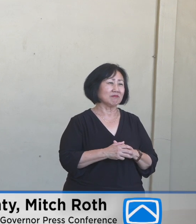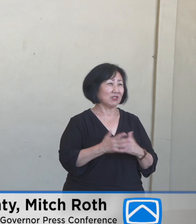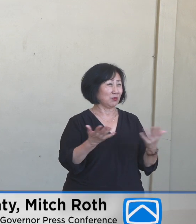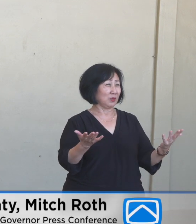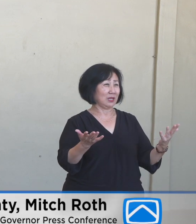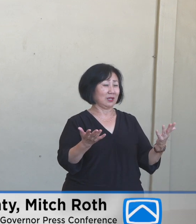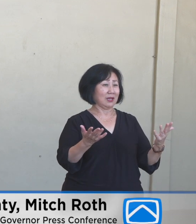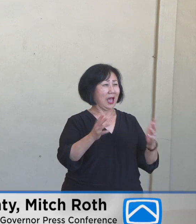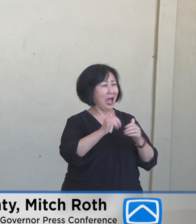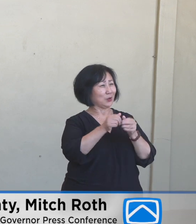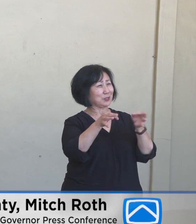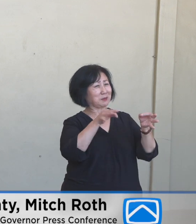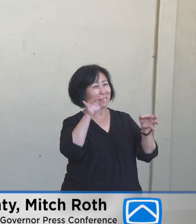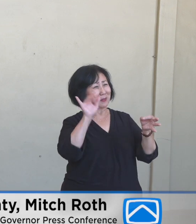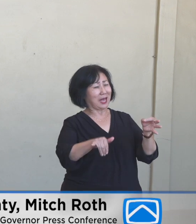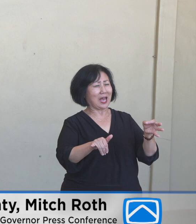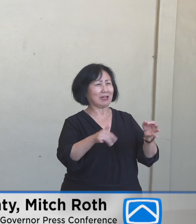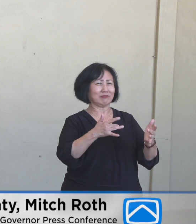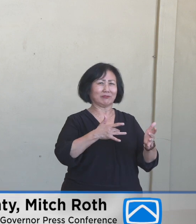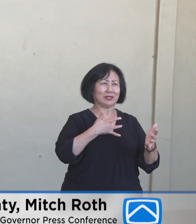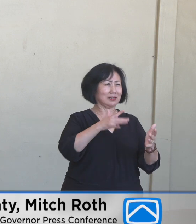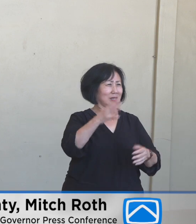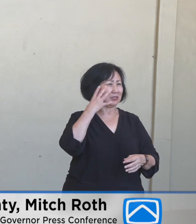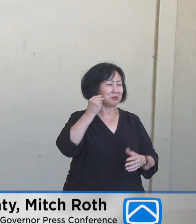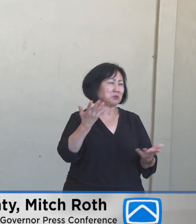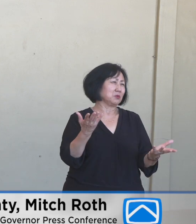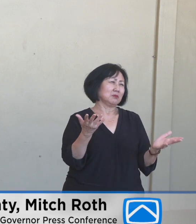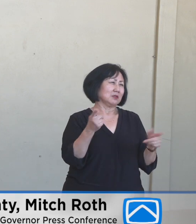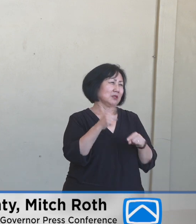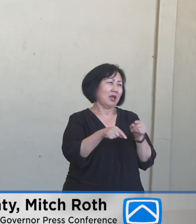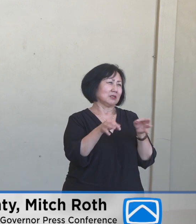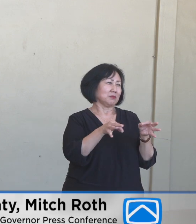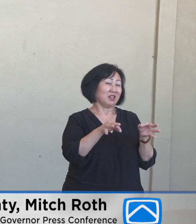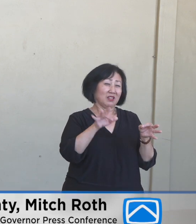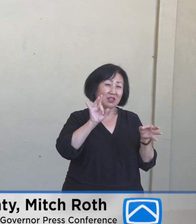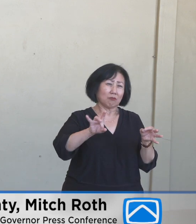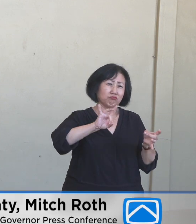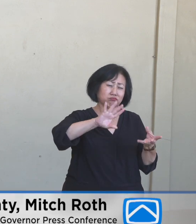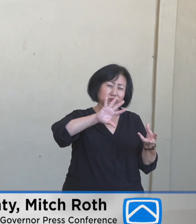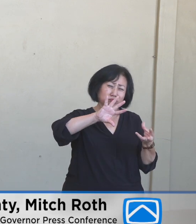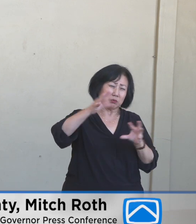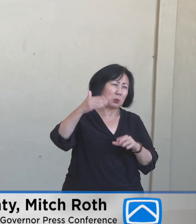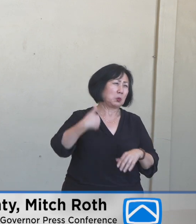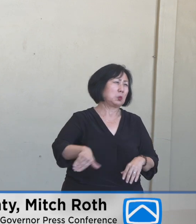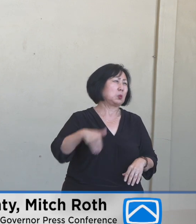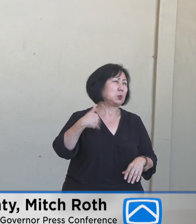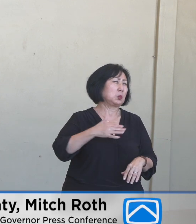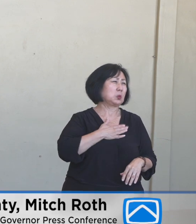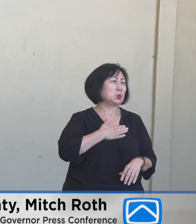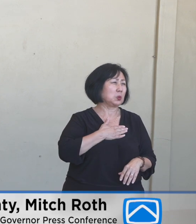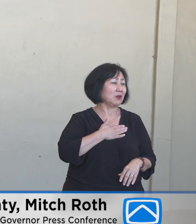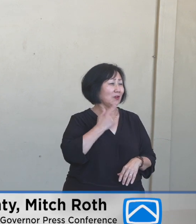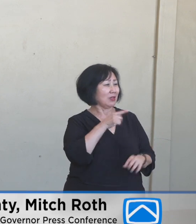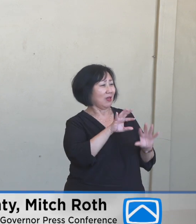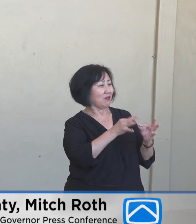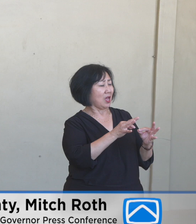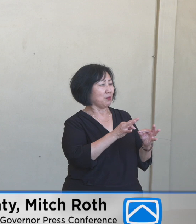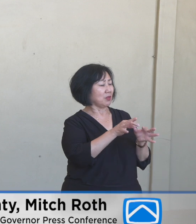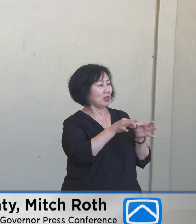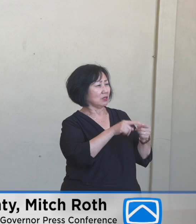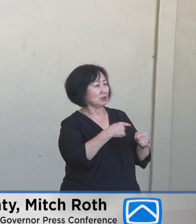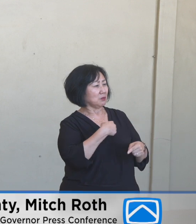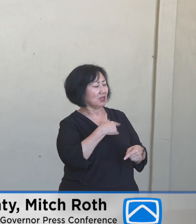There's no words to explain, just how devastating that must have been for them. I felt